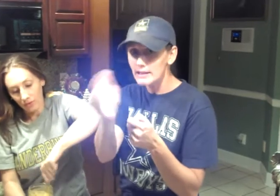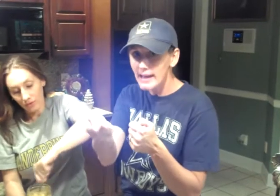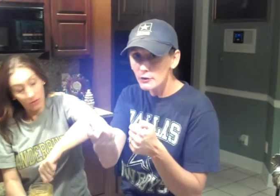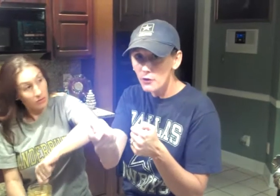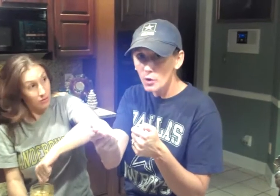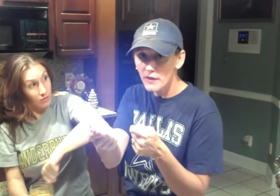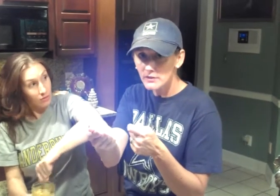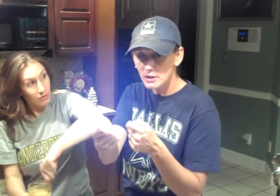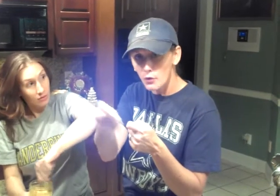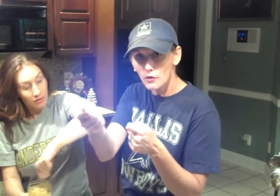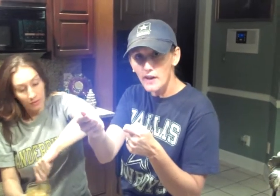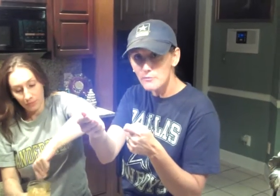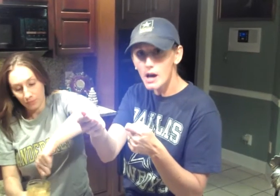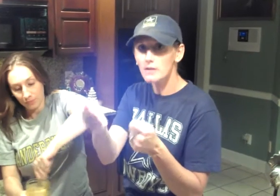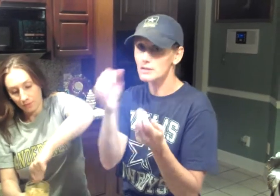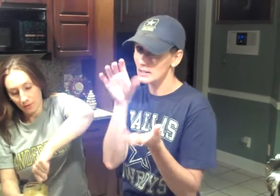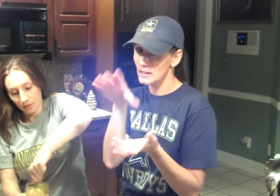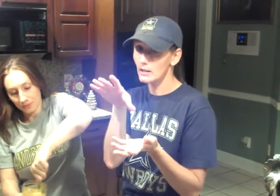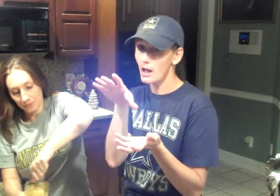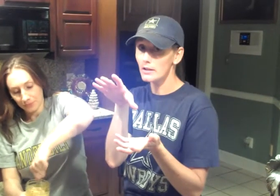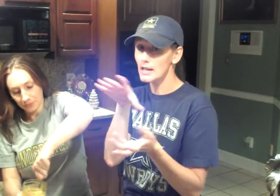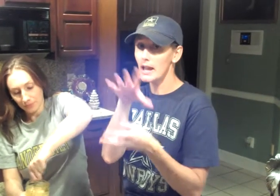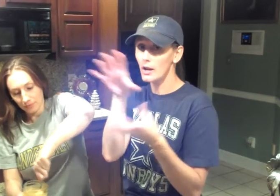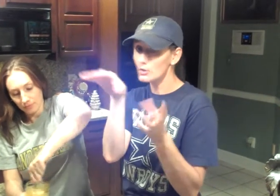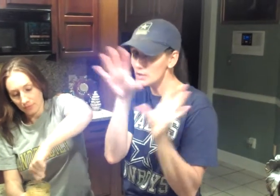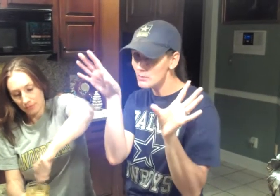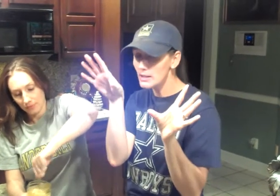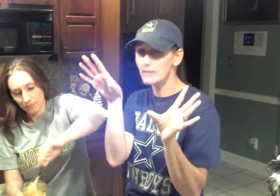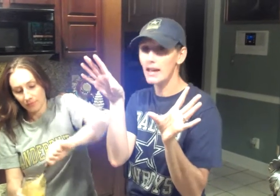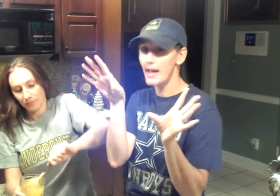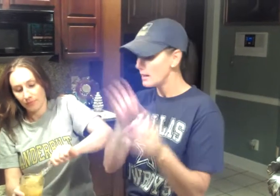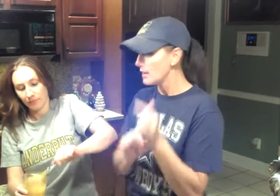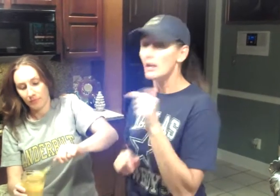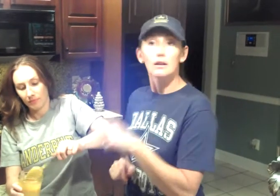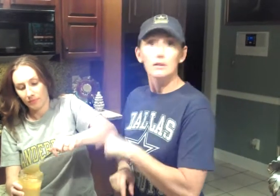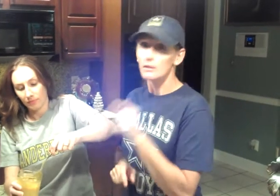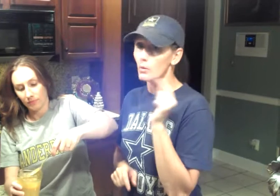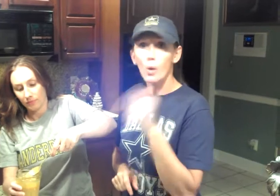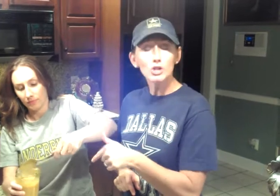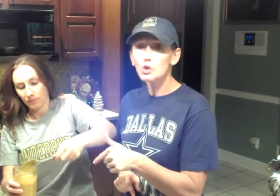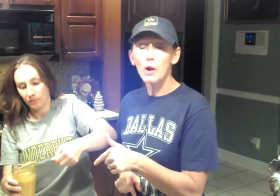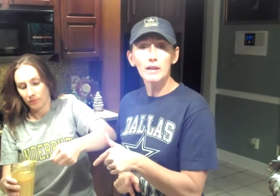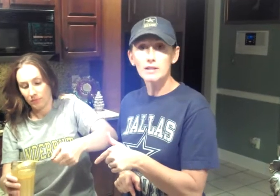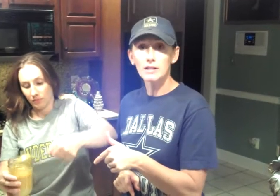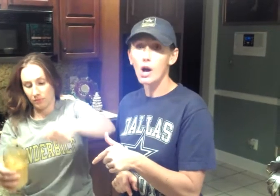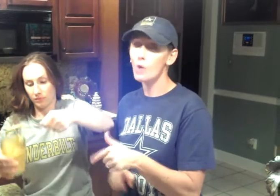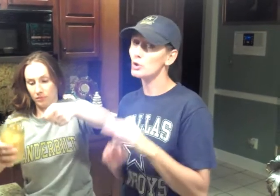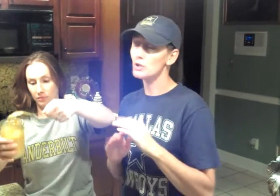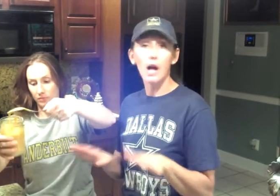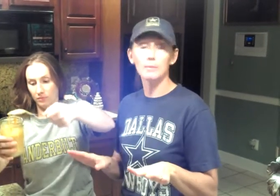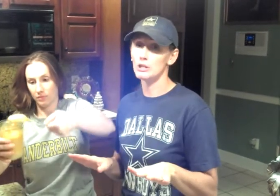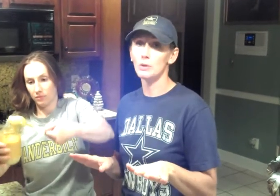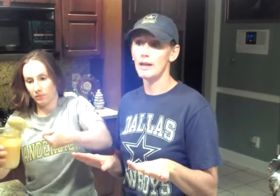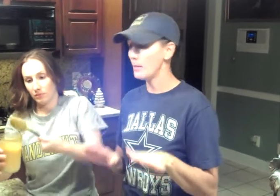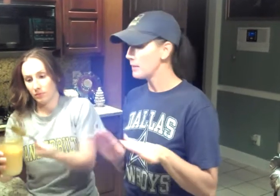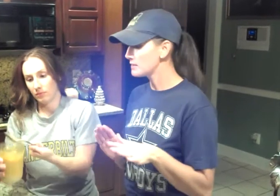out a four or five bucks and getting a latte or something like that. Once you try this at home, you're not going to be doing that because